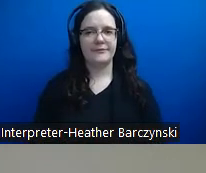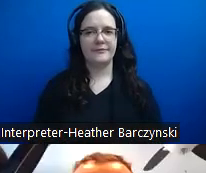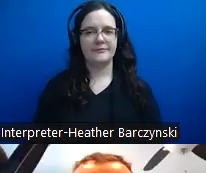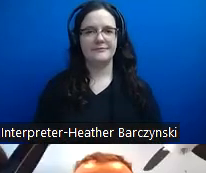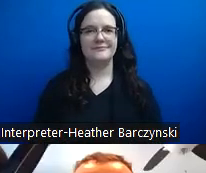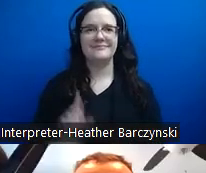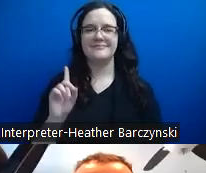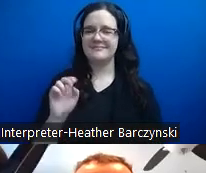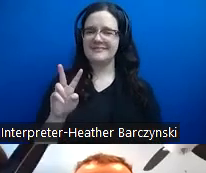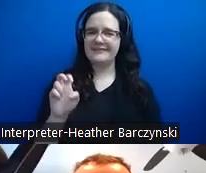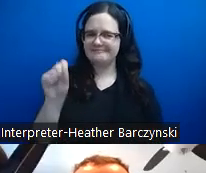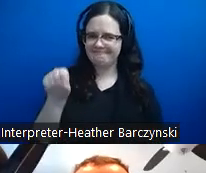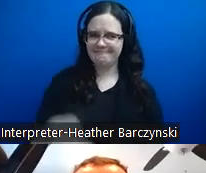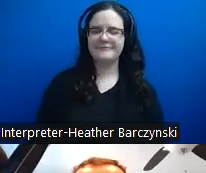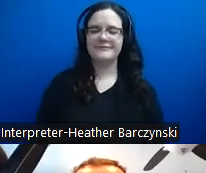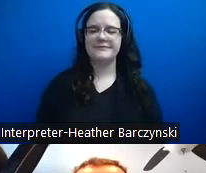Yeah.